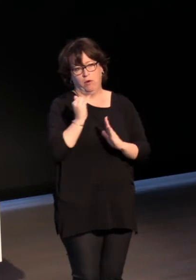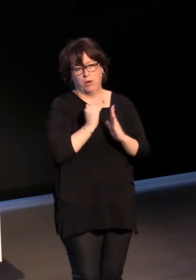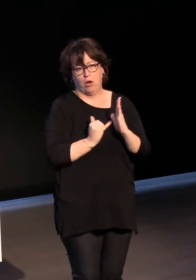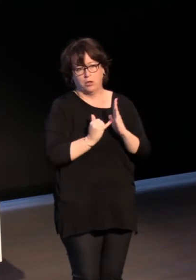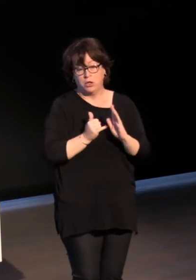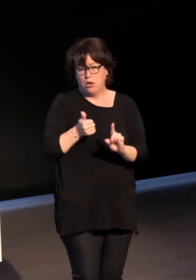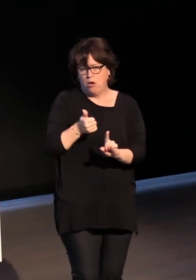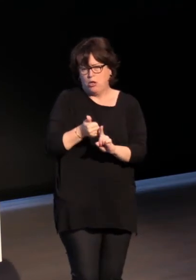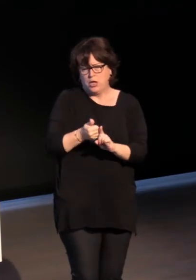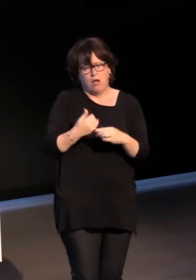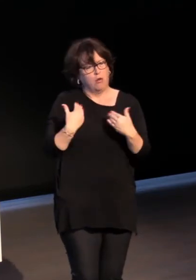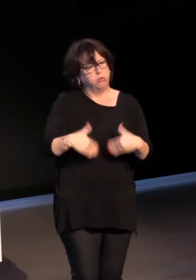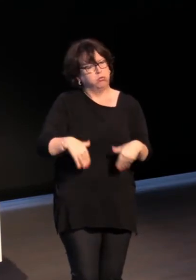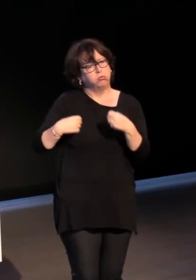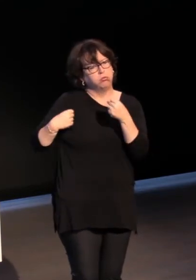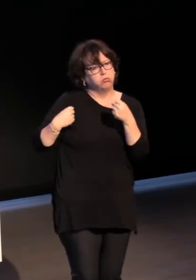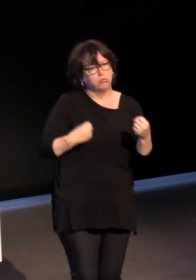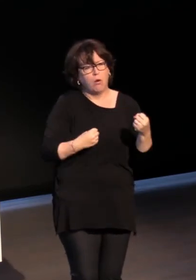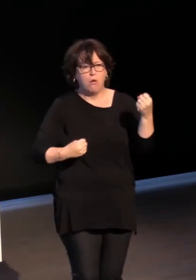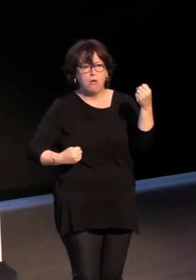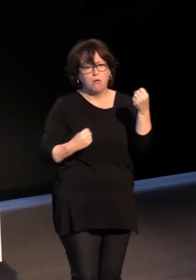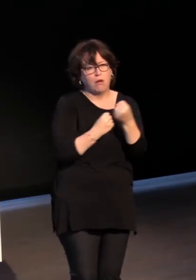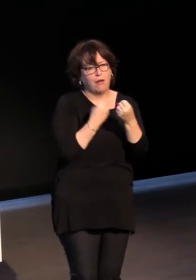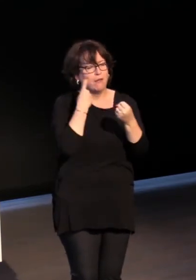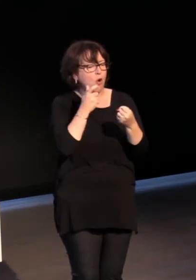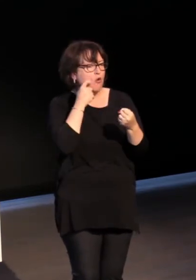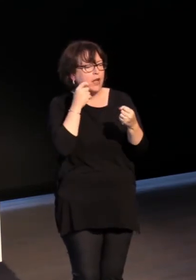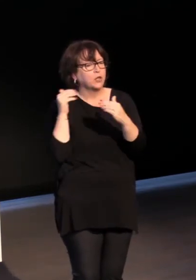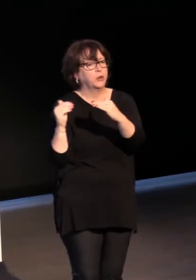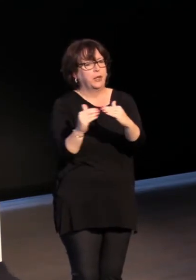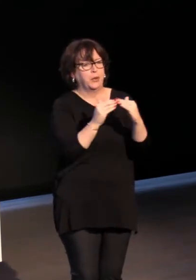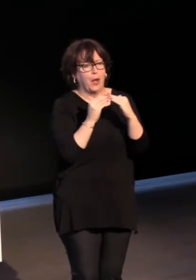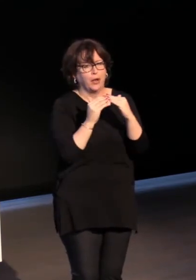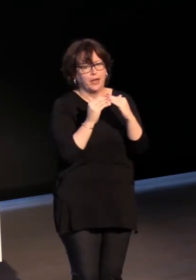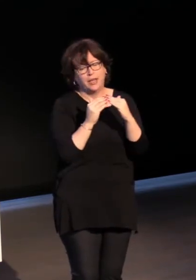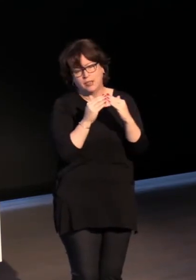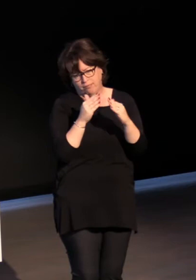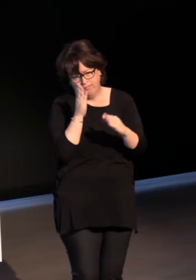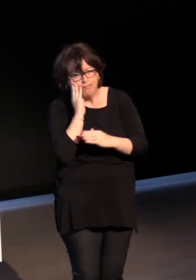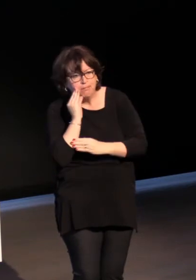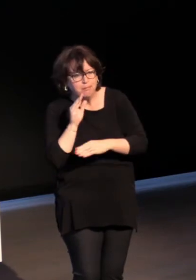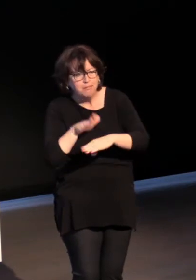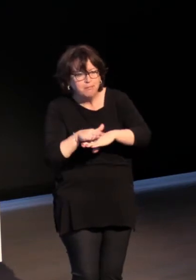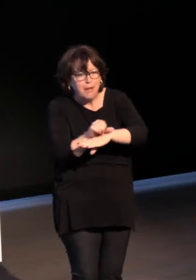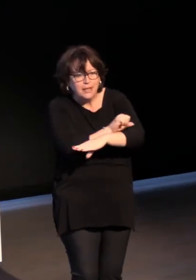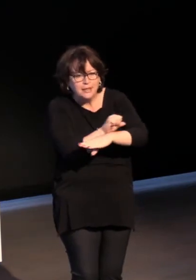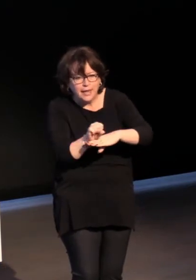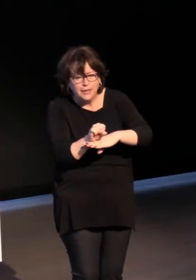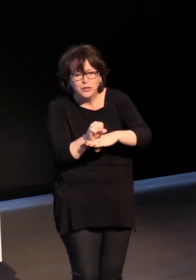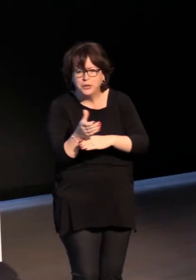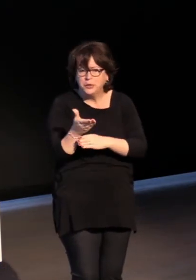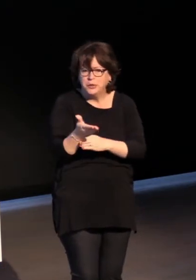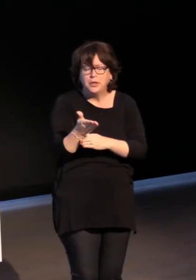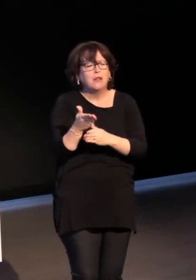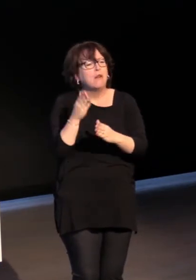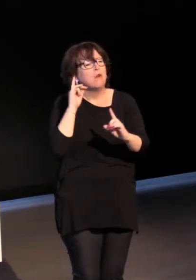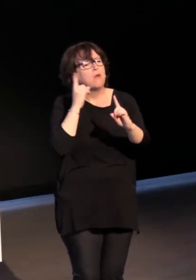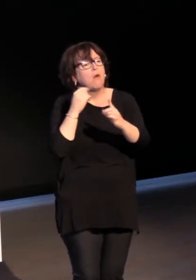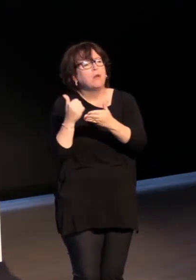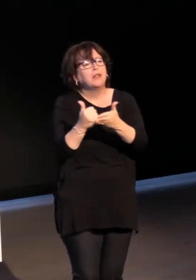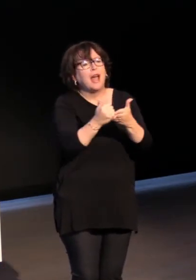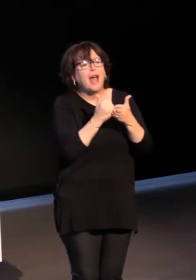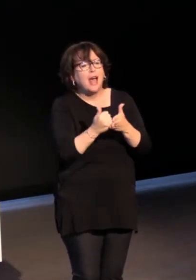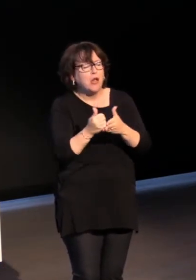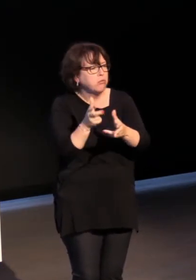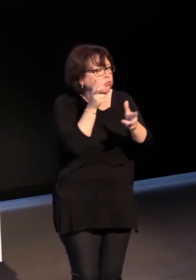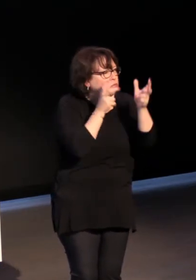a staunch advocate for racial and cultural equity on and off the stage, Kaisha co-founded WOCA to help amplify the voices